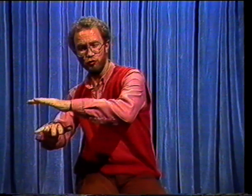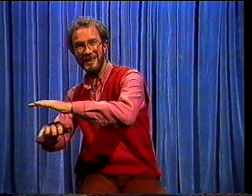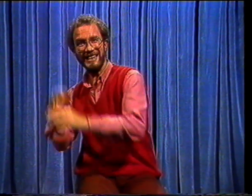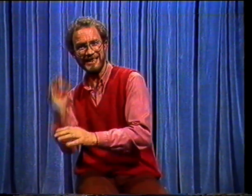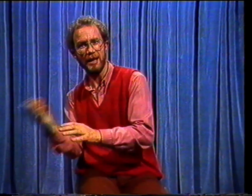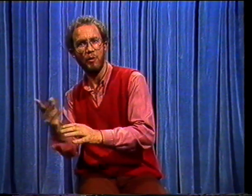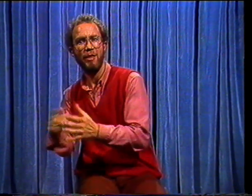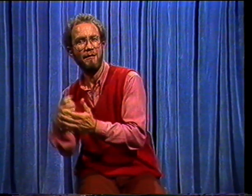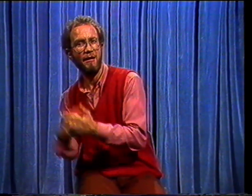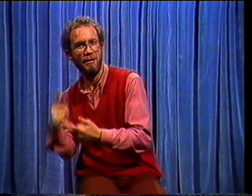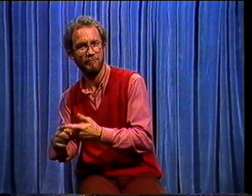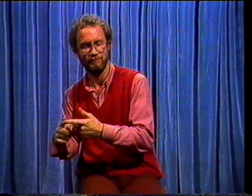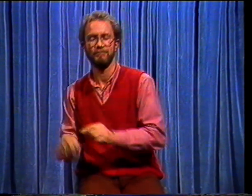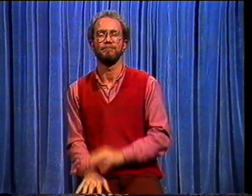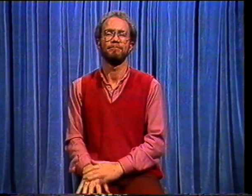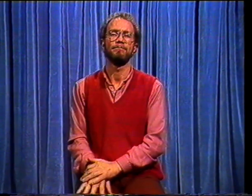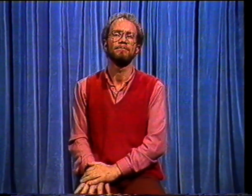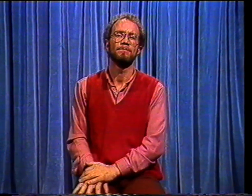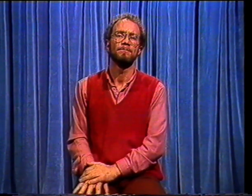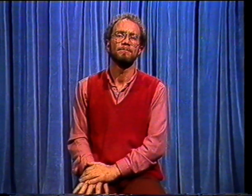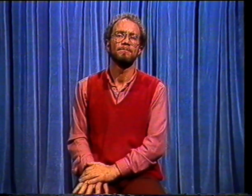And exactly where they were.